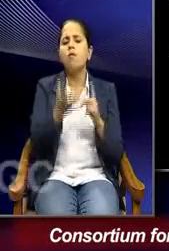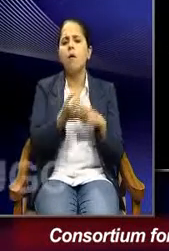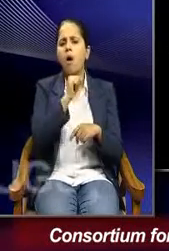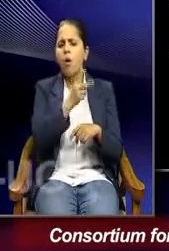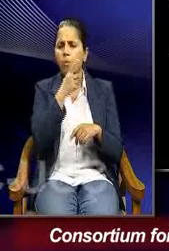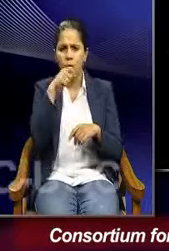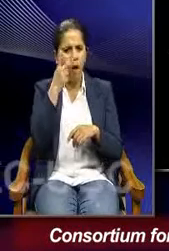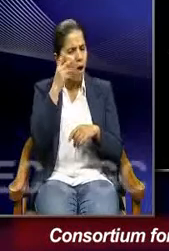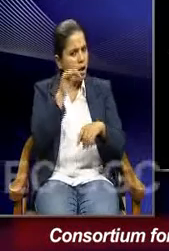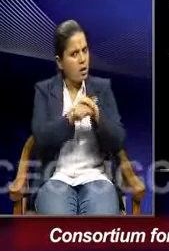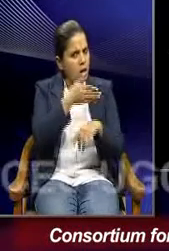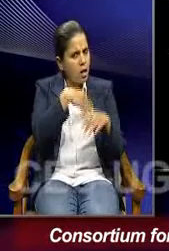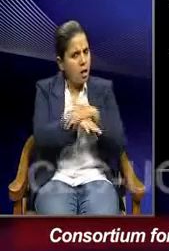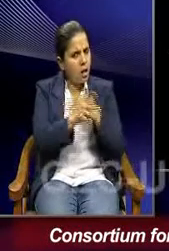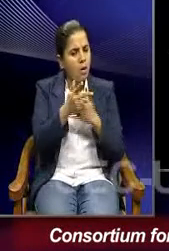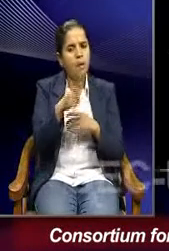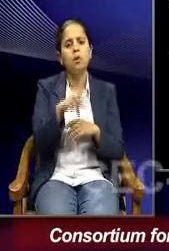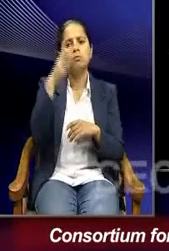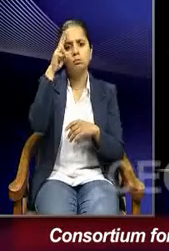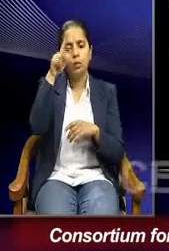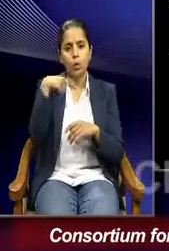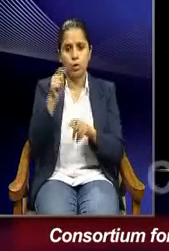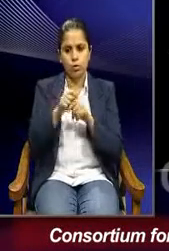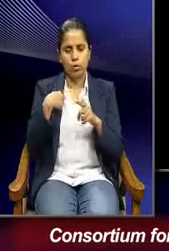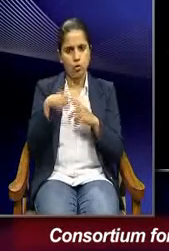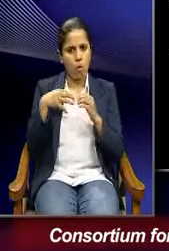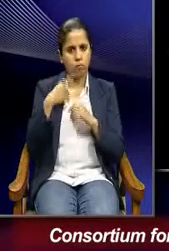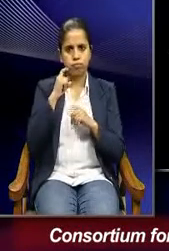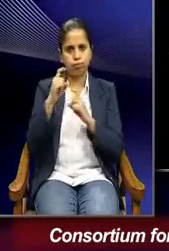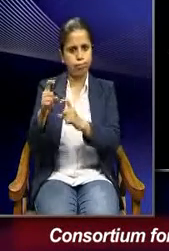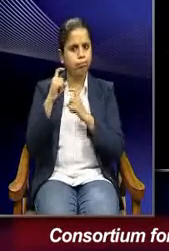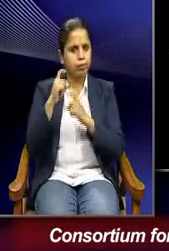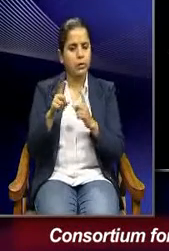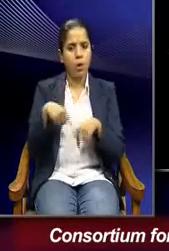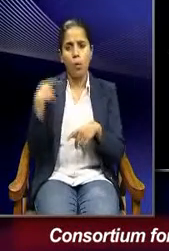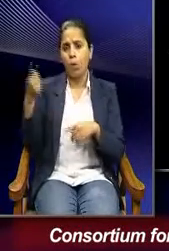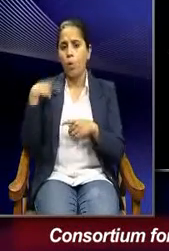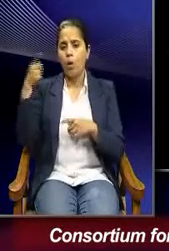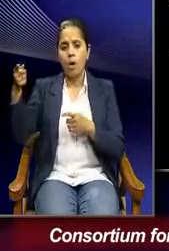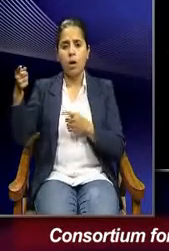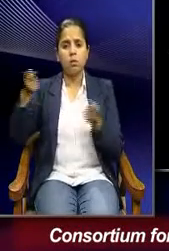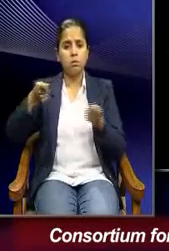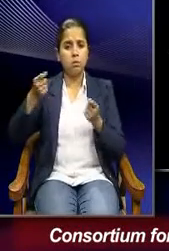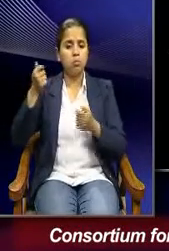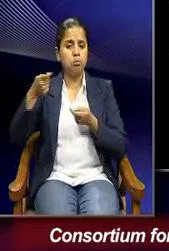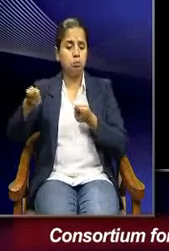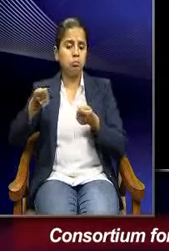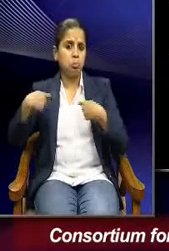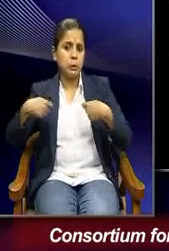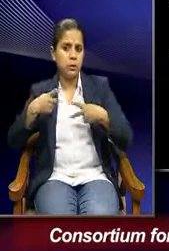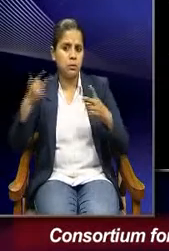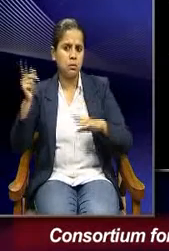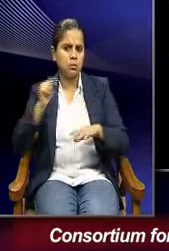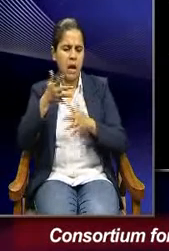the the concern of the working class, and how the capitalist class was oppressing this